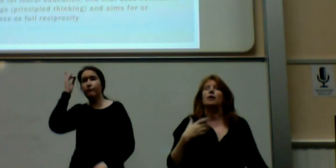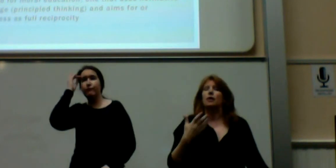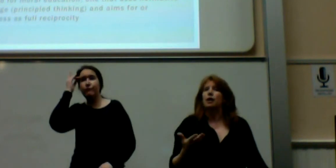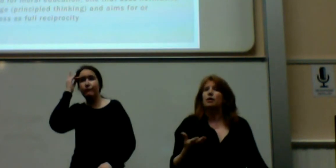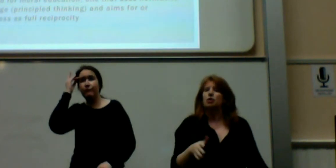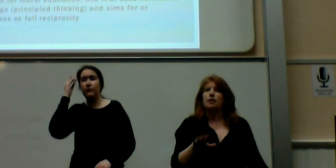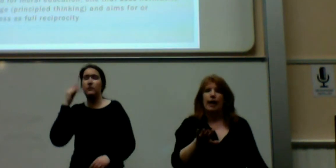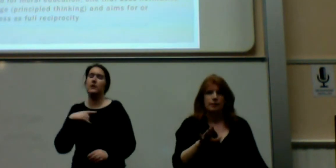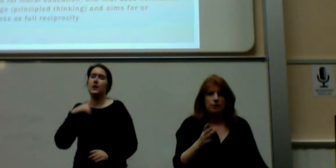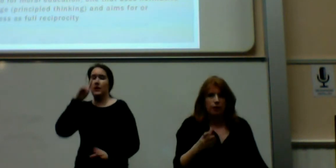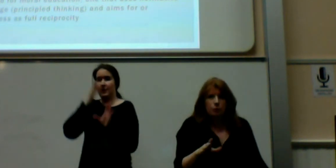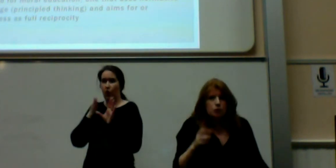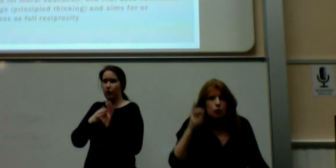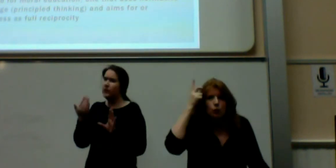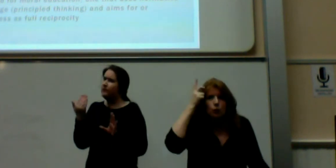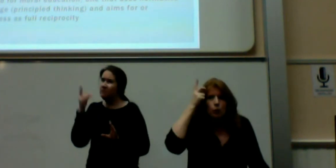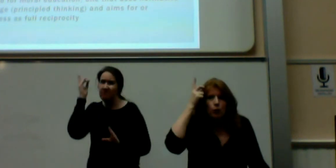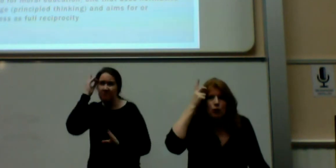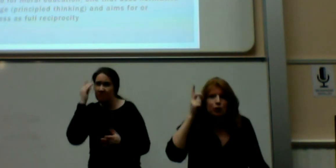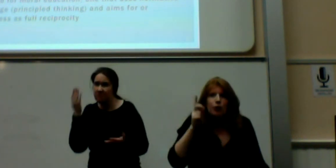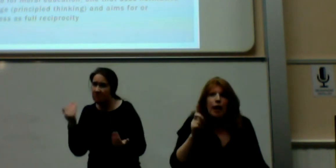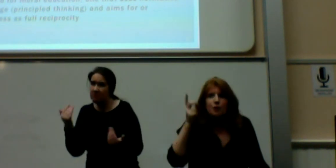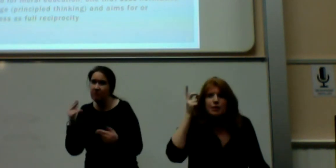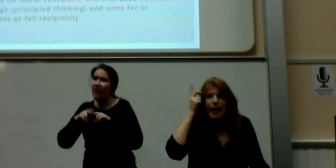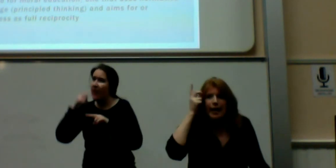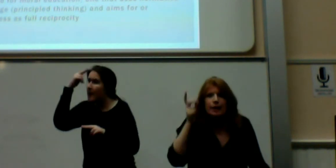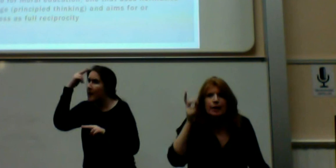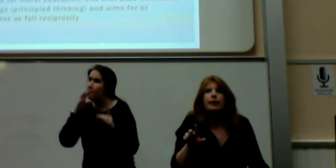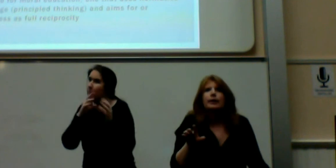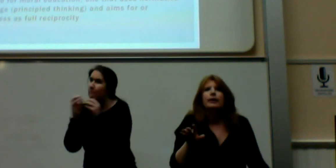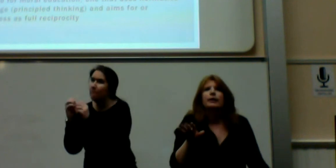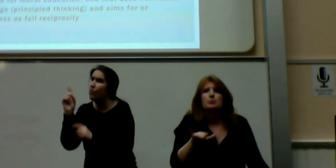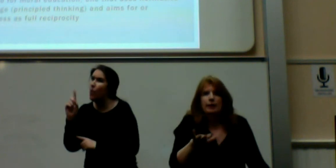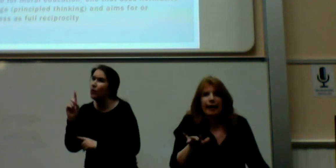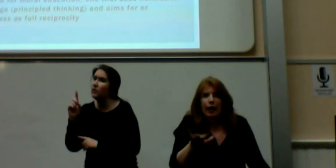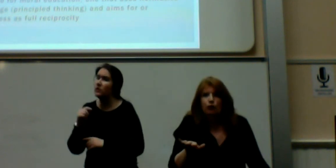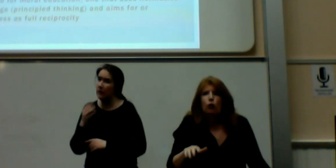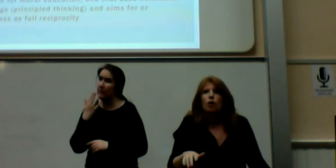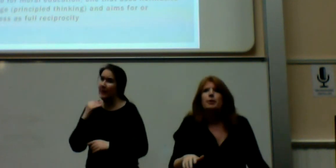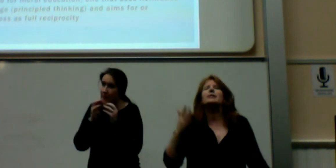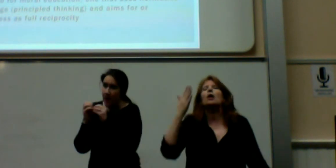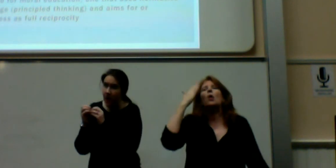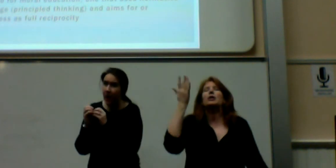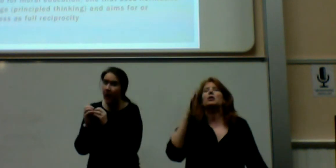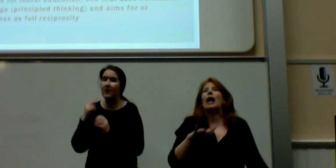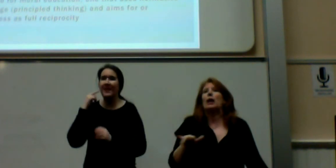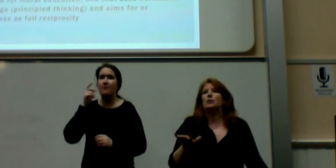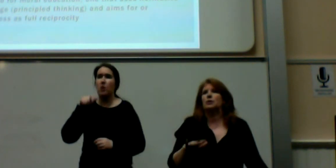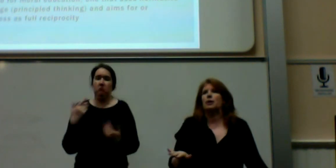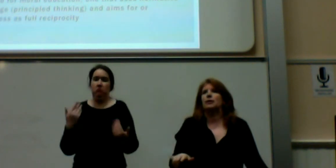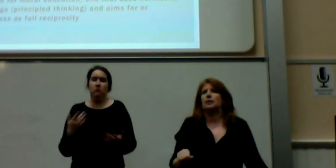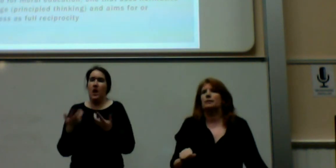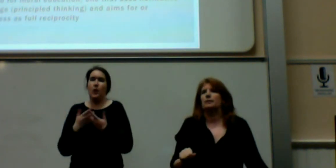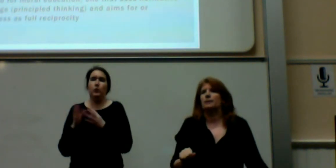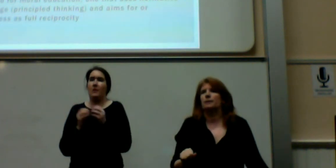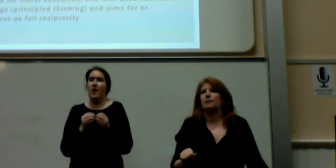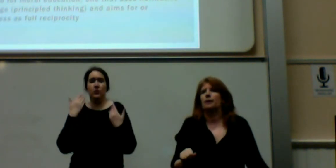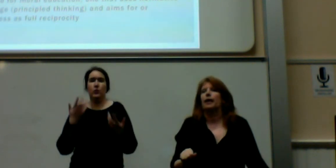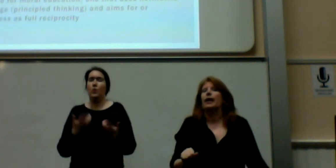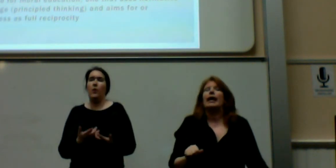And when the psychologist asked the deaf person, what's your father's name, spell it out for me, he said, oh, I don't know how to spell